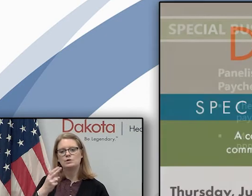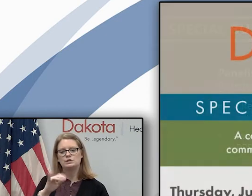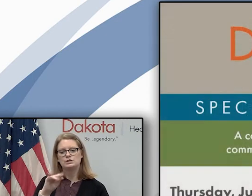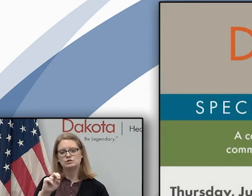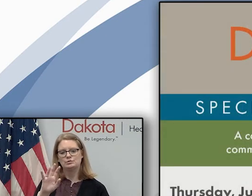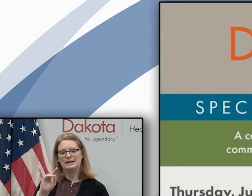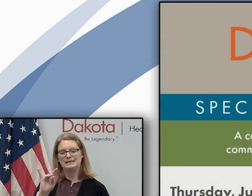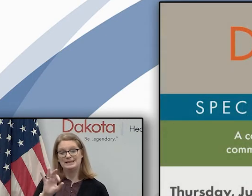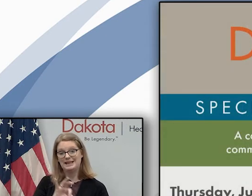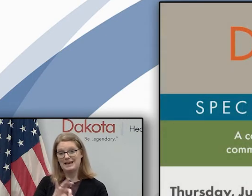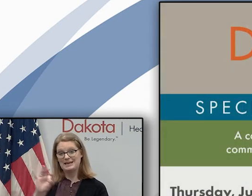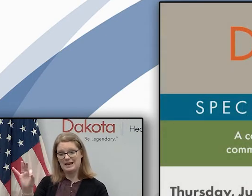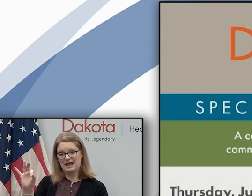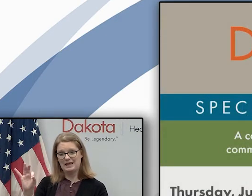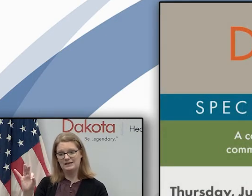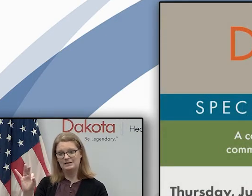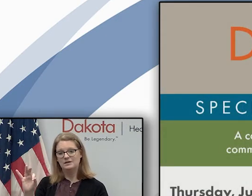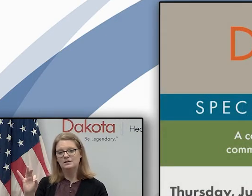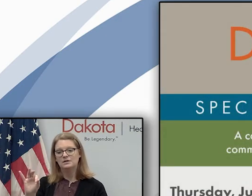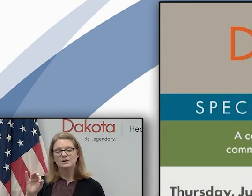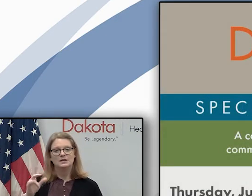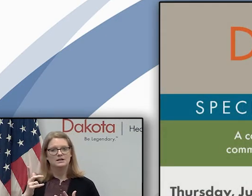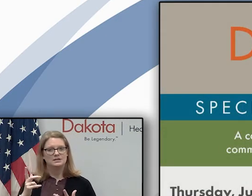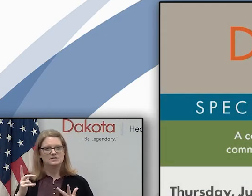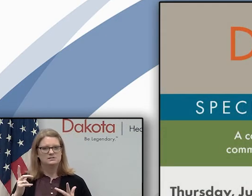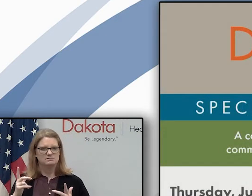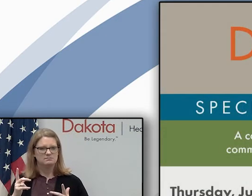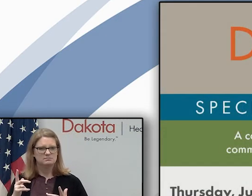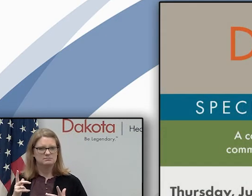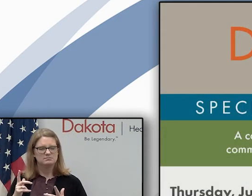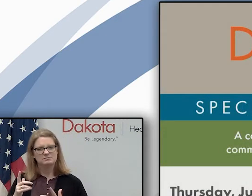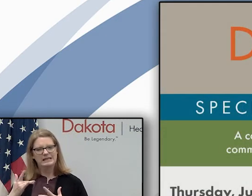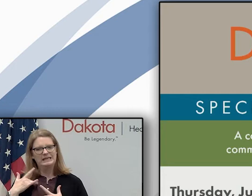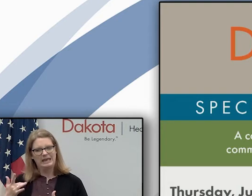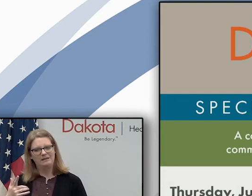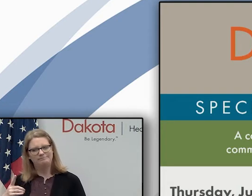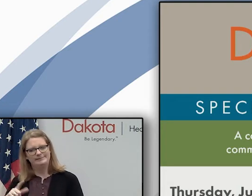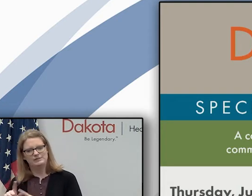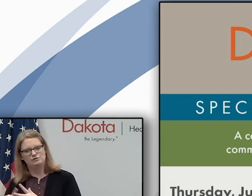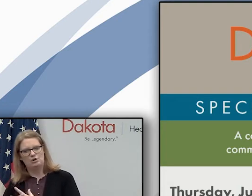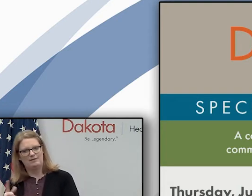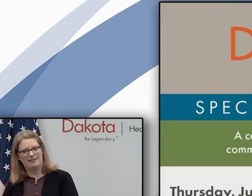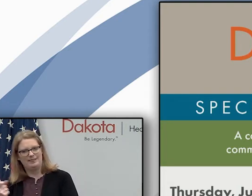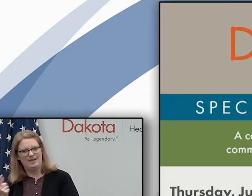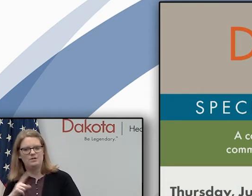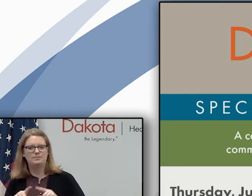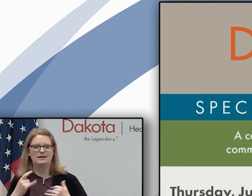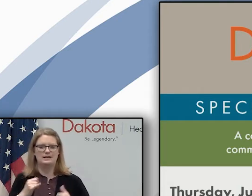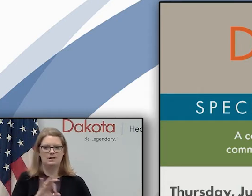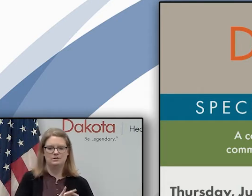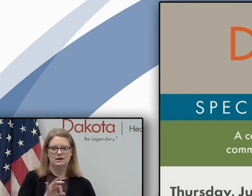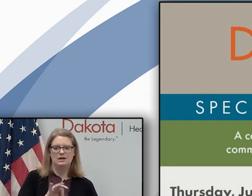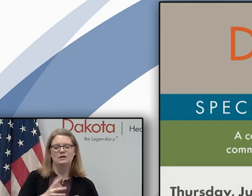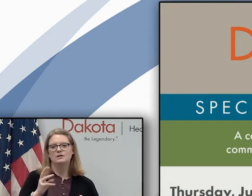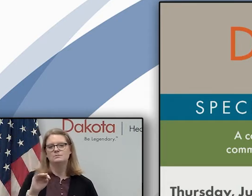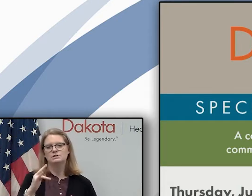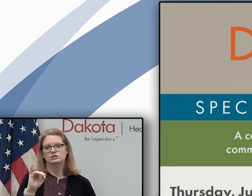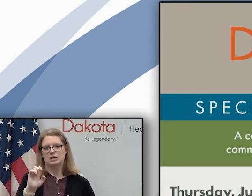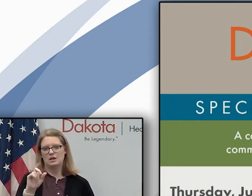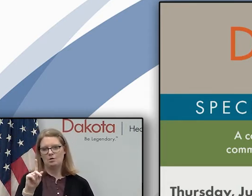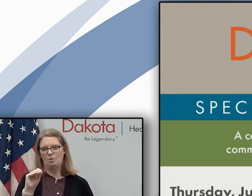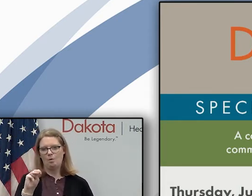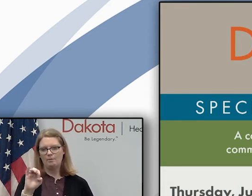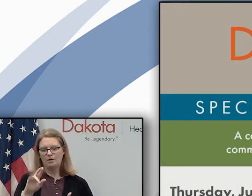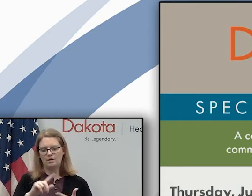June 18th at 9 a.m., which is earlier than the usual 11 a.m. start time. Speakers will include Commerce Commissioner Michelle Comer